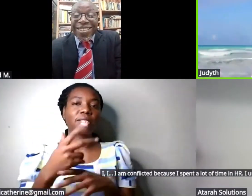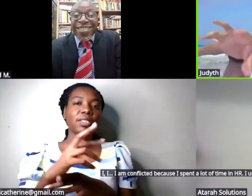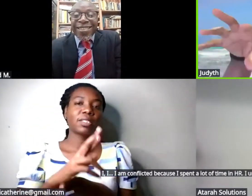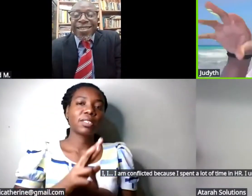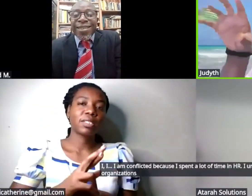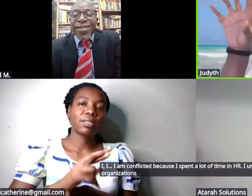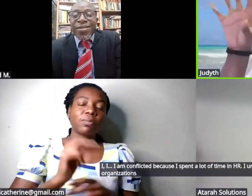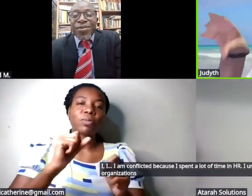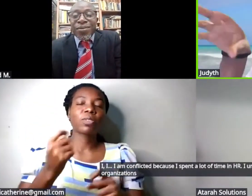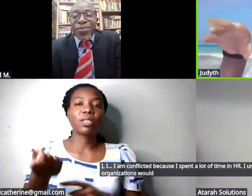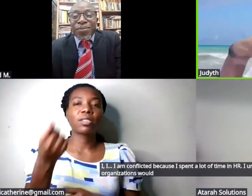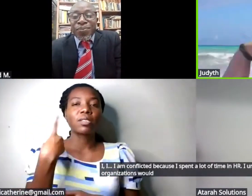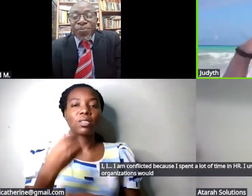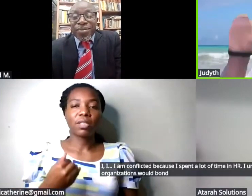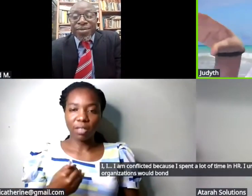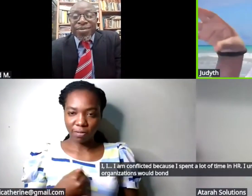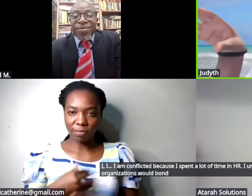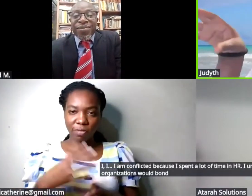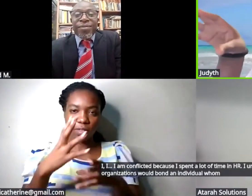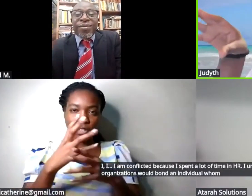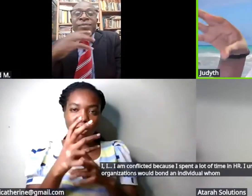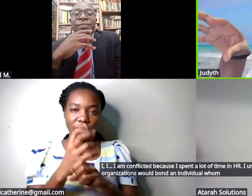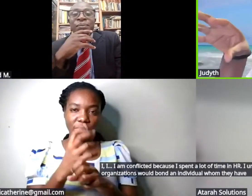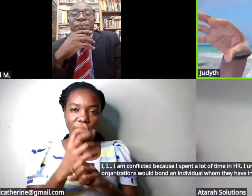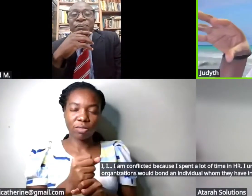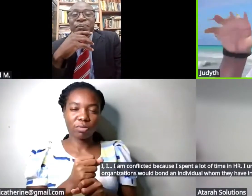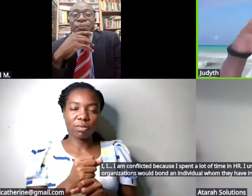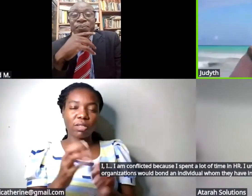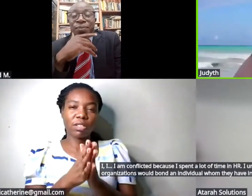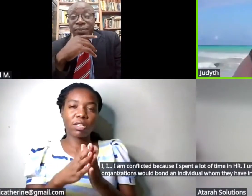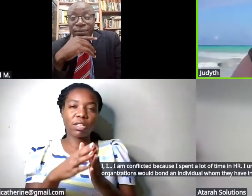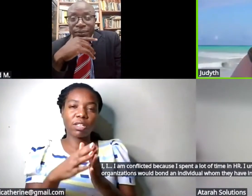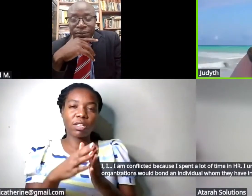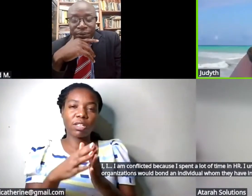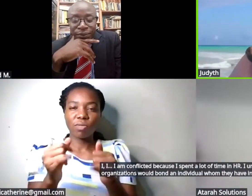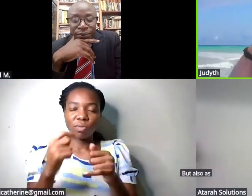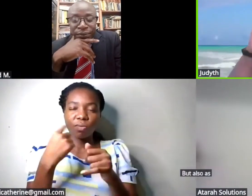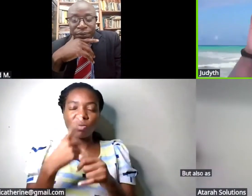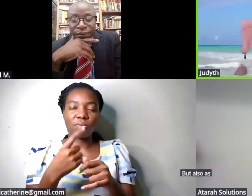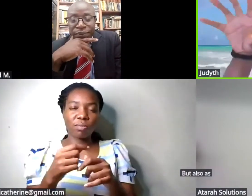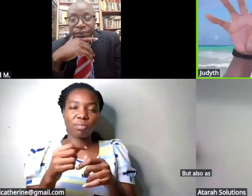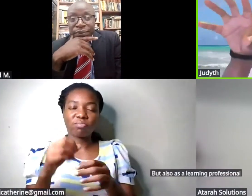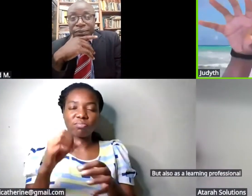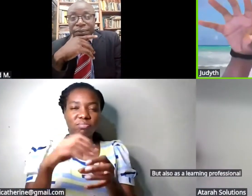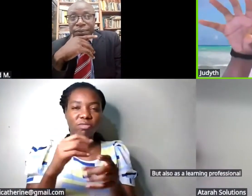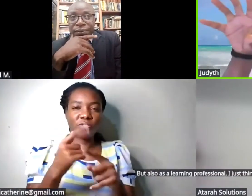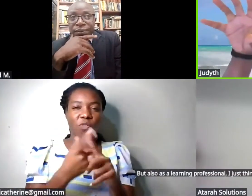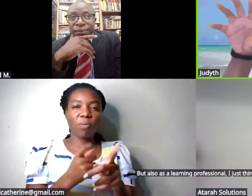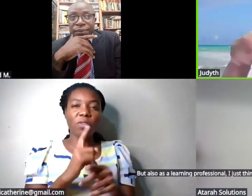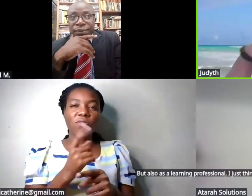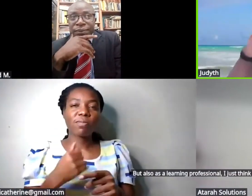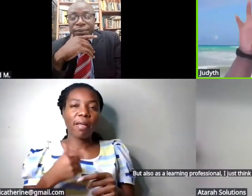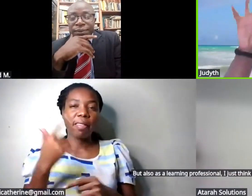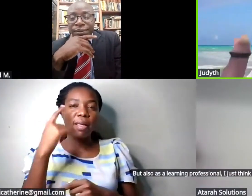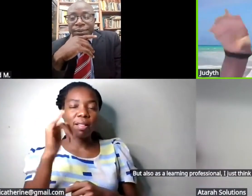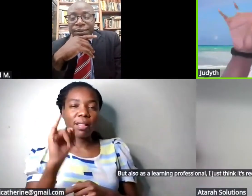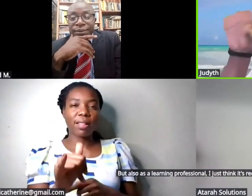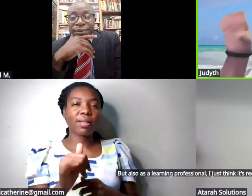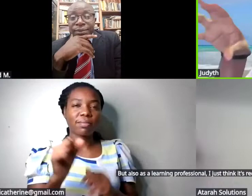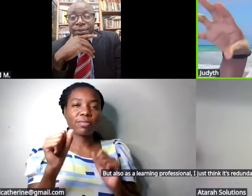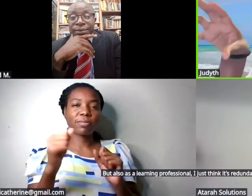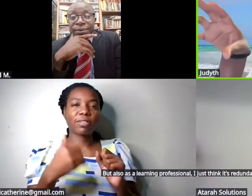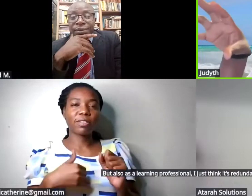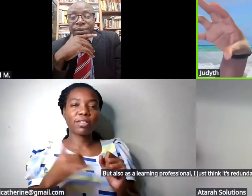would bond an individual whom they have invested in. But also as a learning professional, I just think it's redundant. If I want to leave